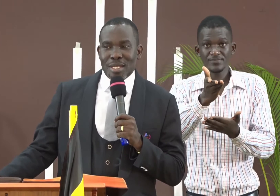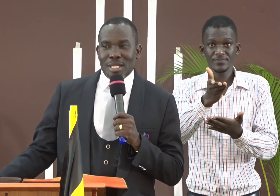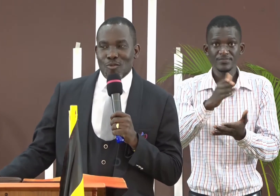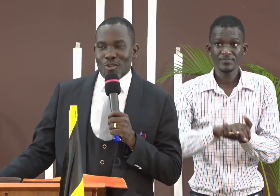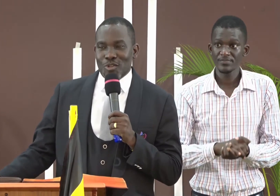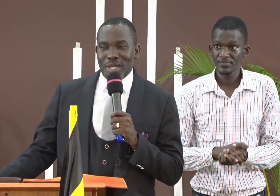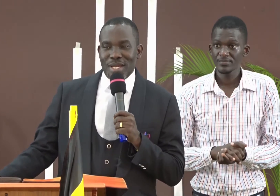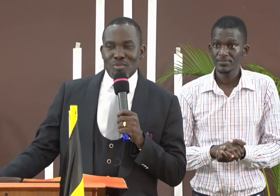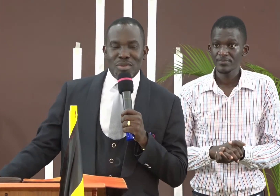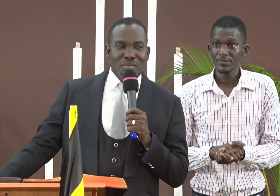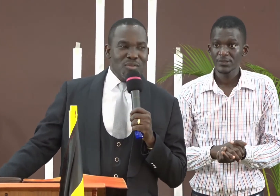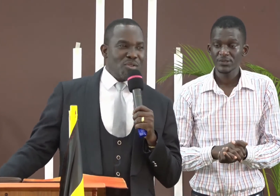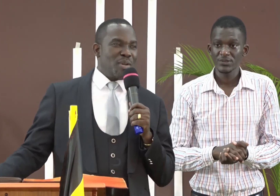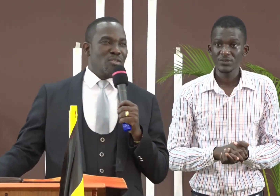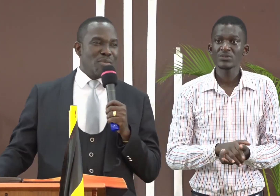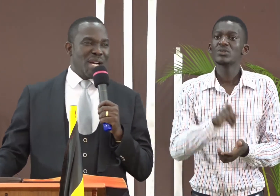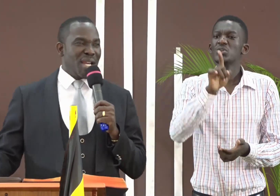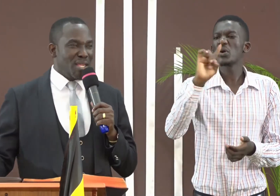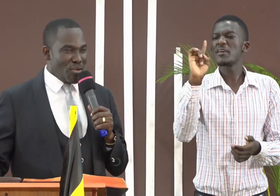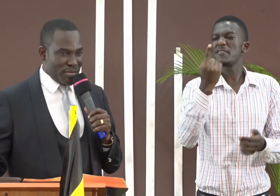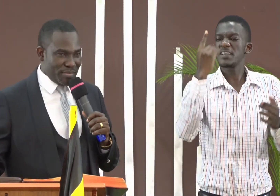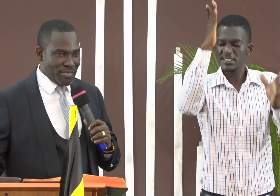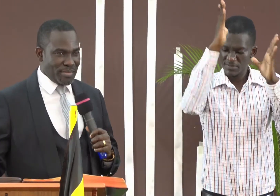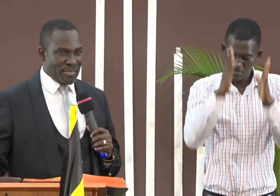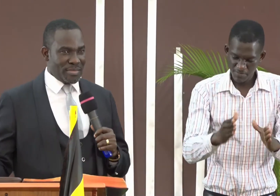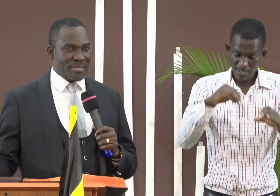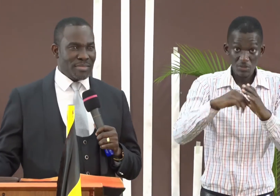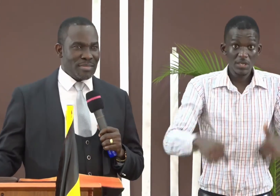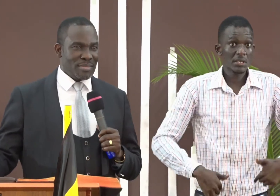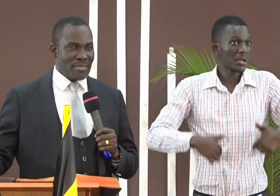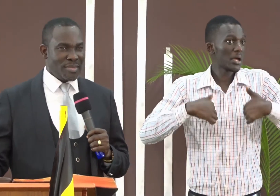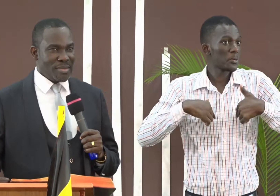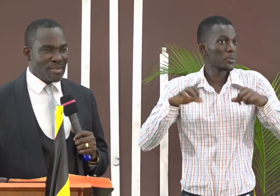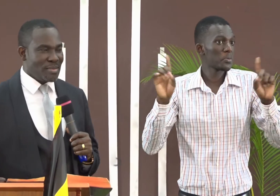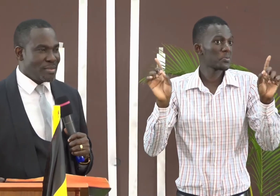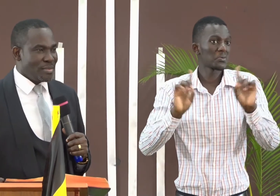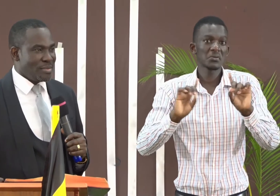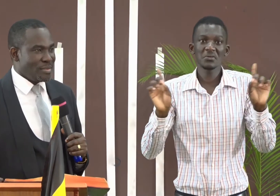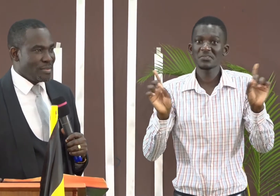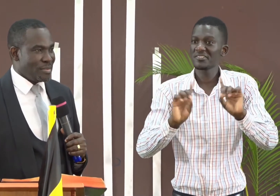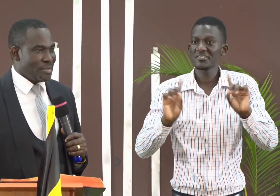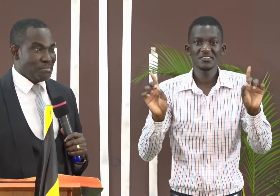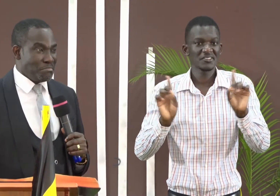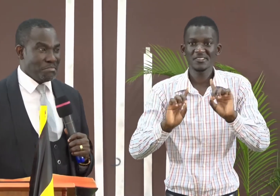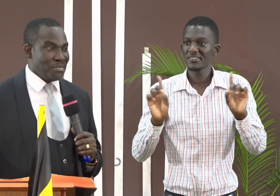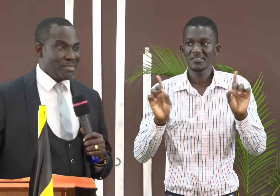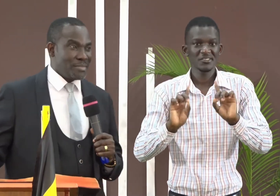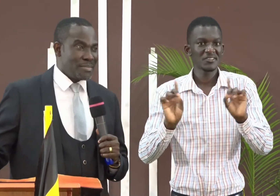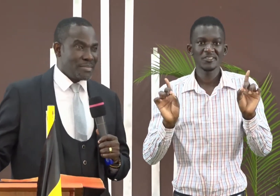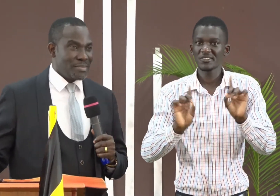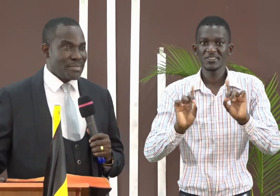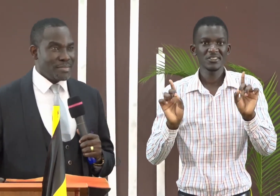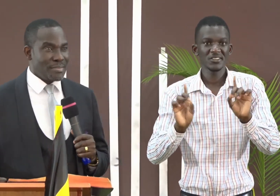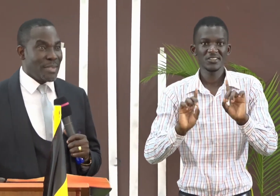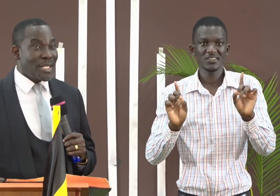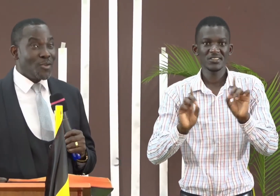note this. Sigwo sokedde mu bulamu ne wankubadde obwagala nnyo. You're not the first to live even when you live so much you like